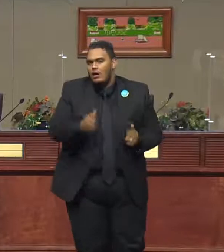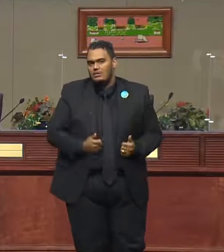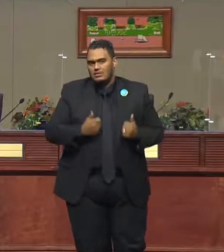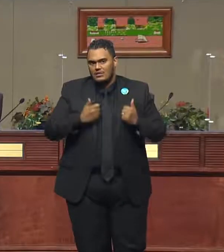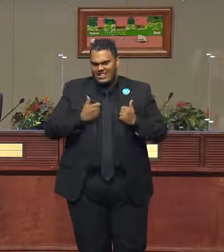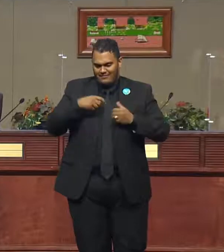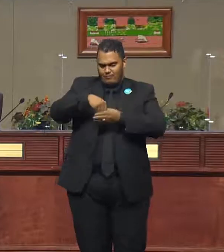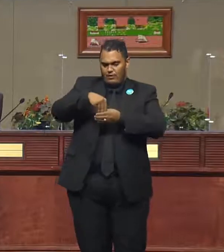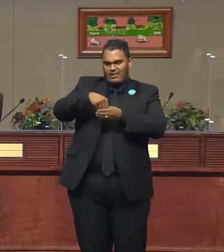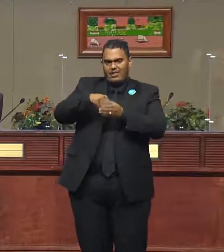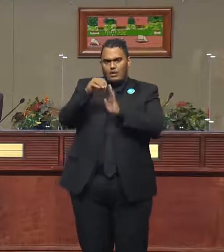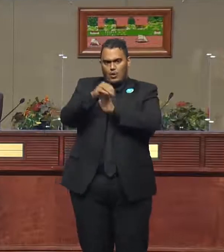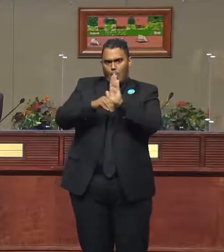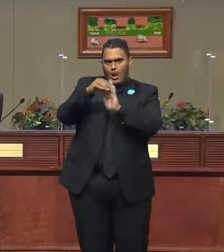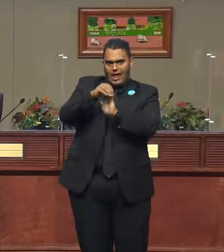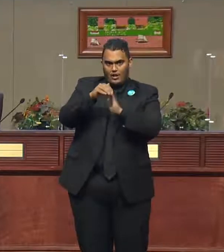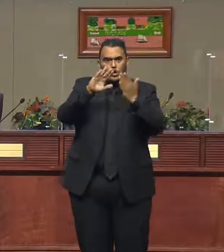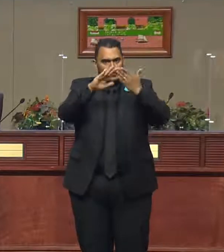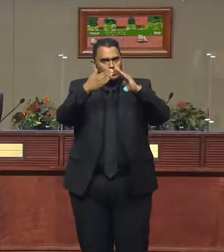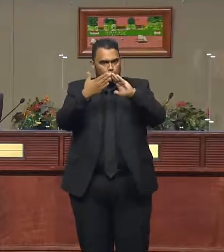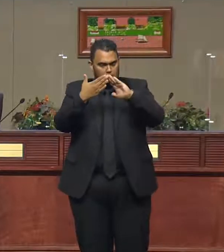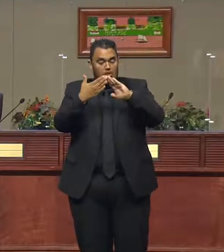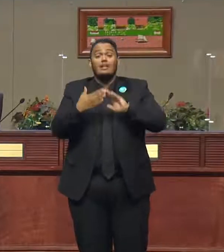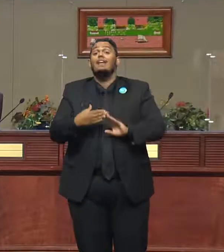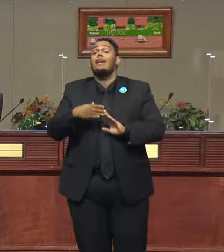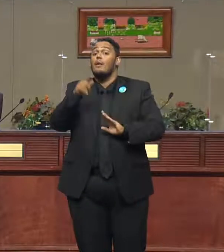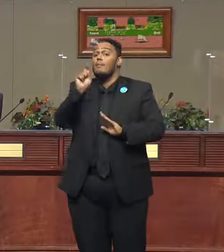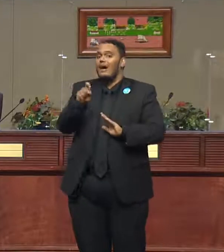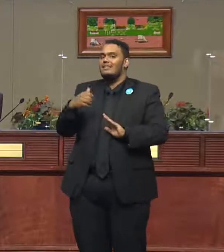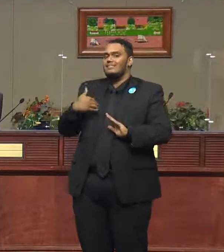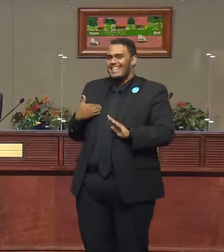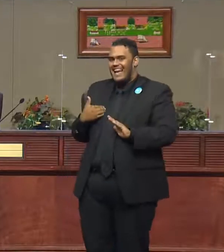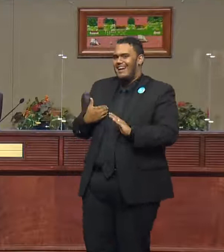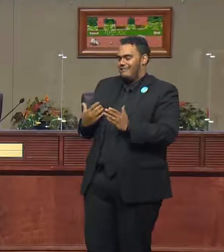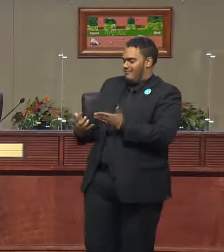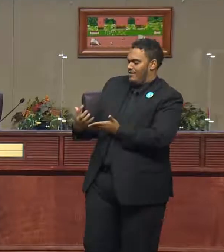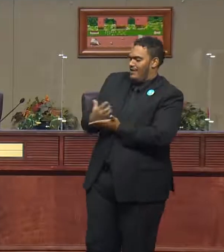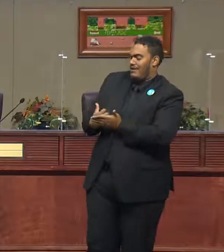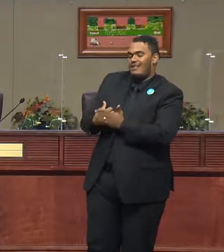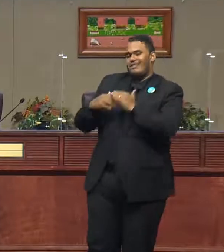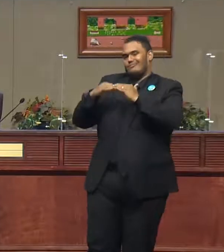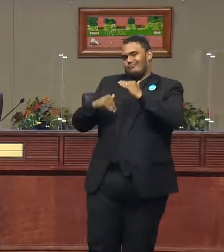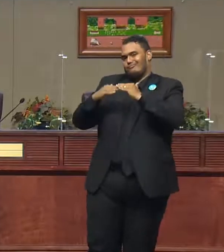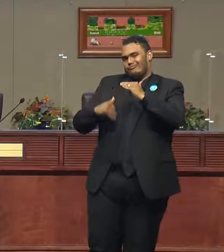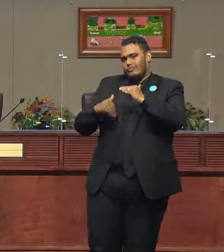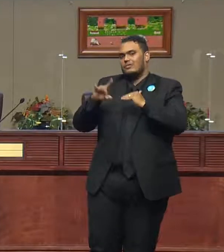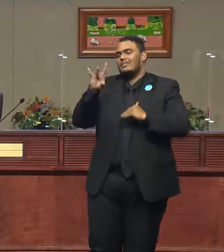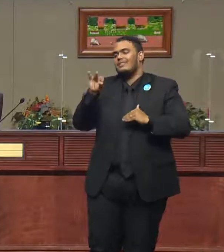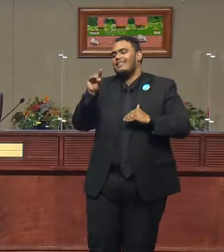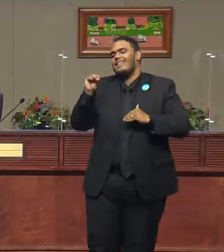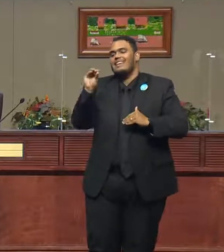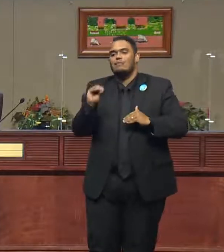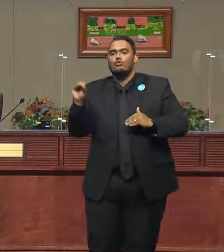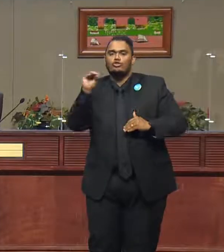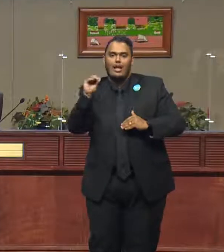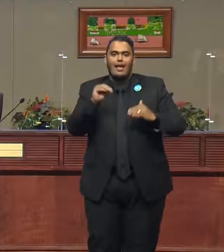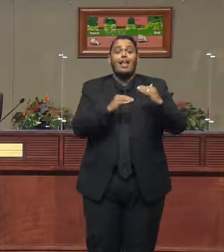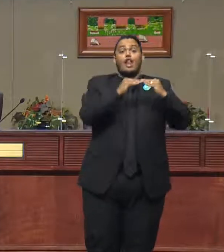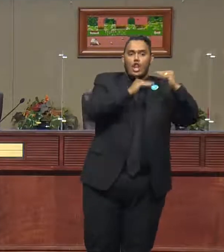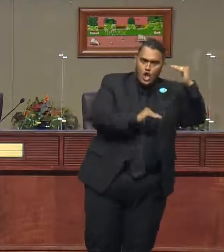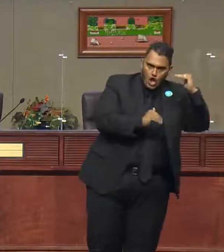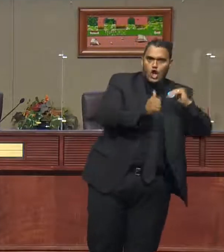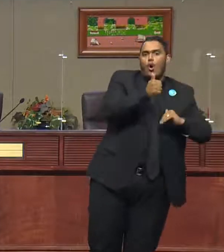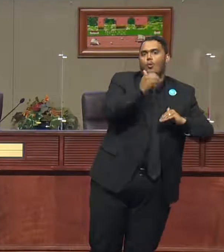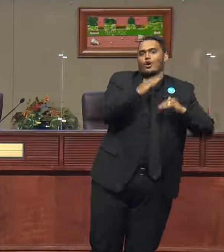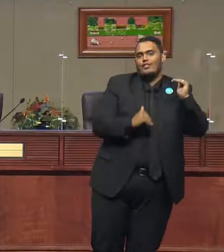due to COVID and have a household income at or below 80% of the area median income. So for a